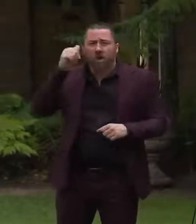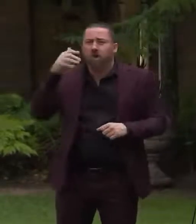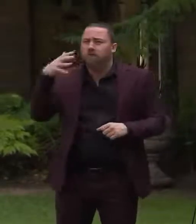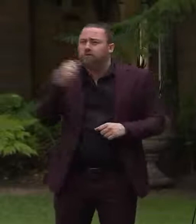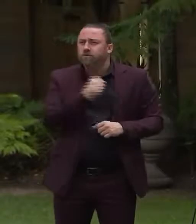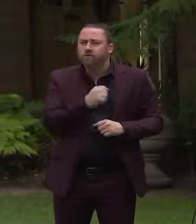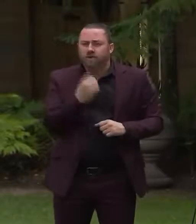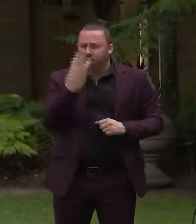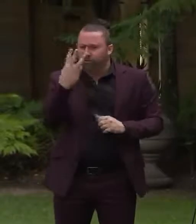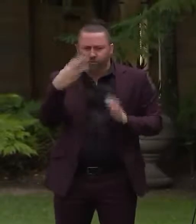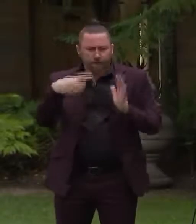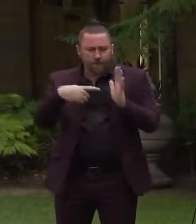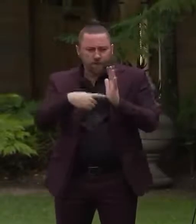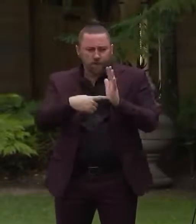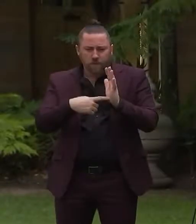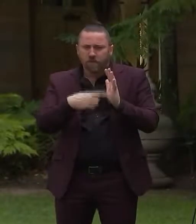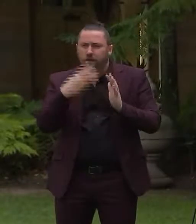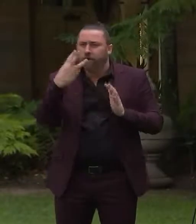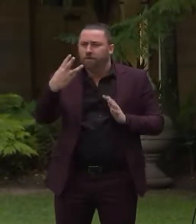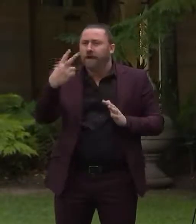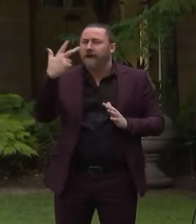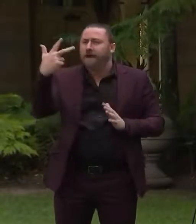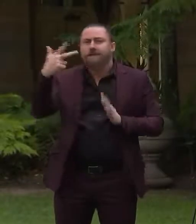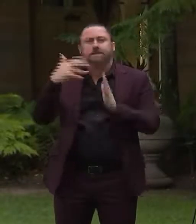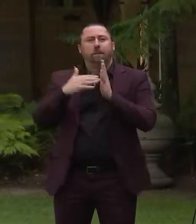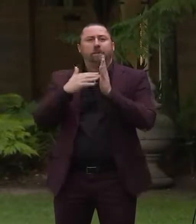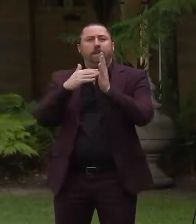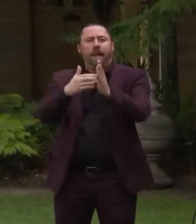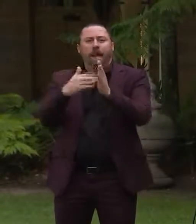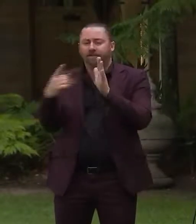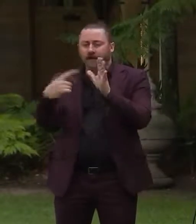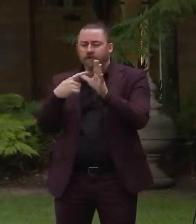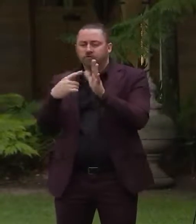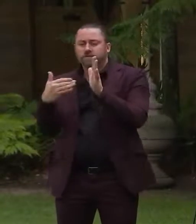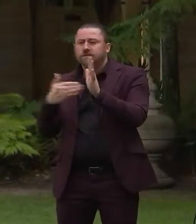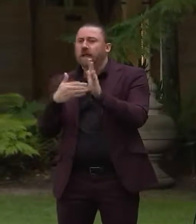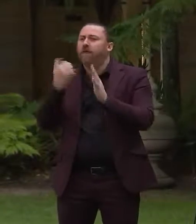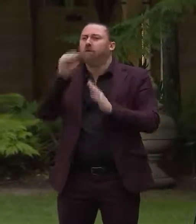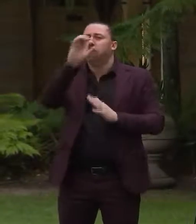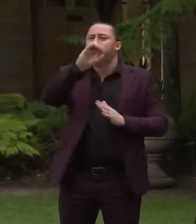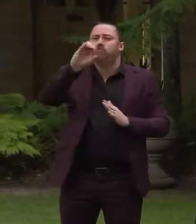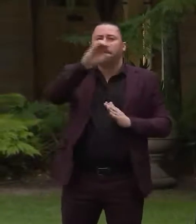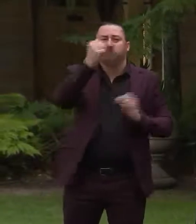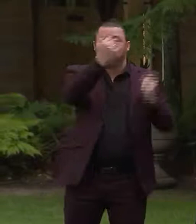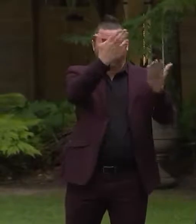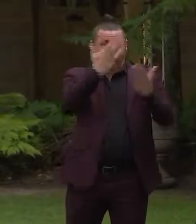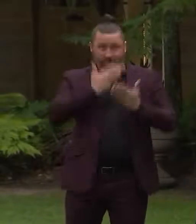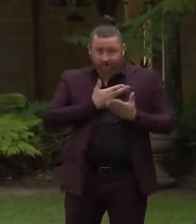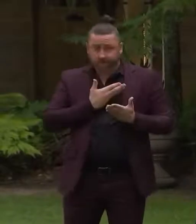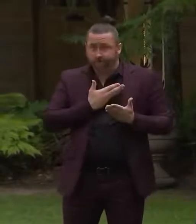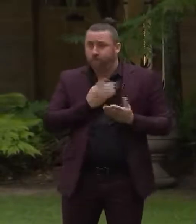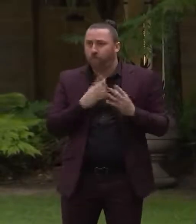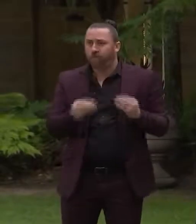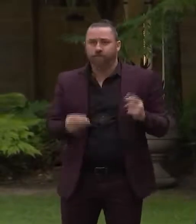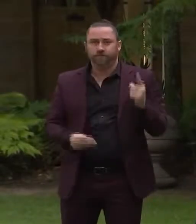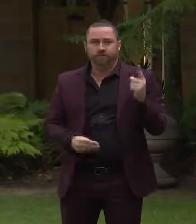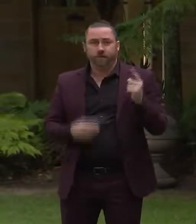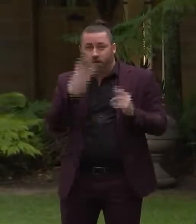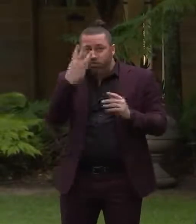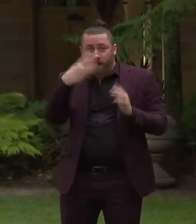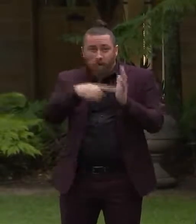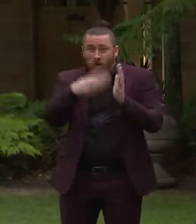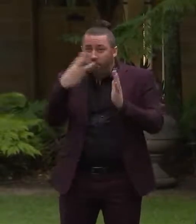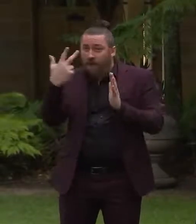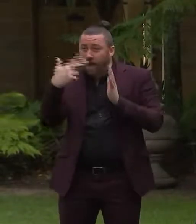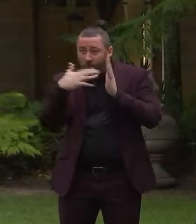get 3.38 million doses of AstraZeneca from Europe. They're not coming. So some of